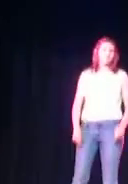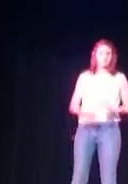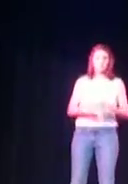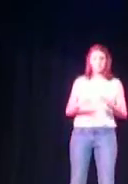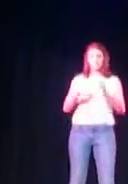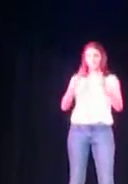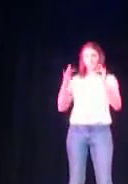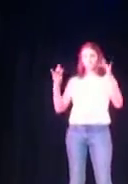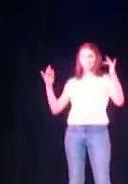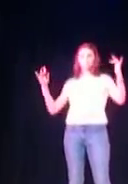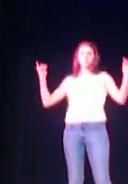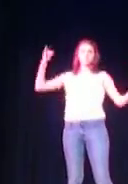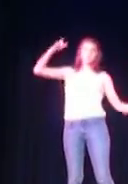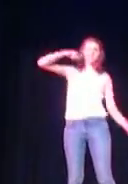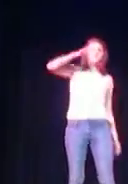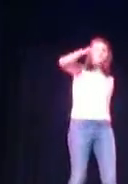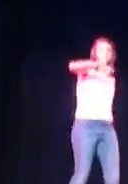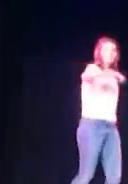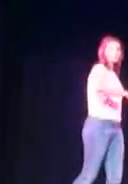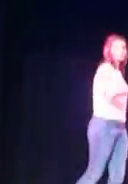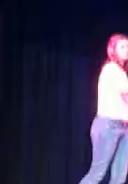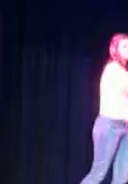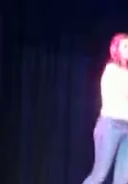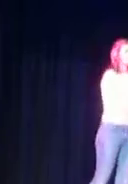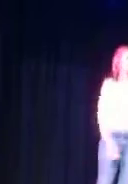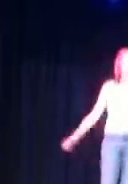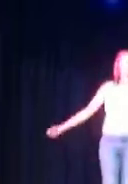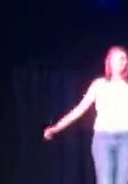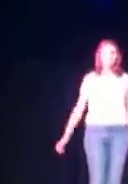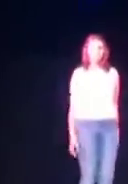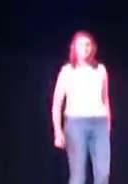for angels to fly